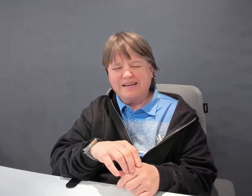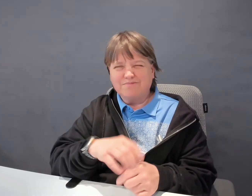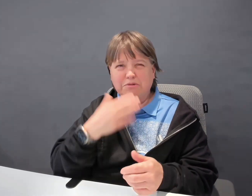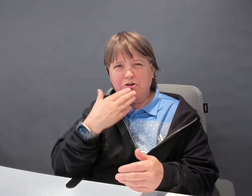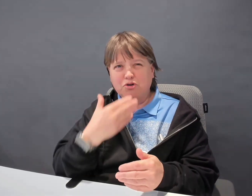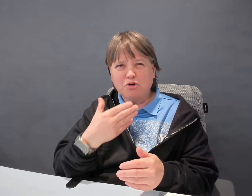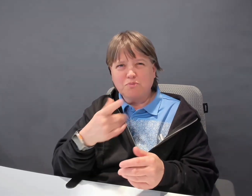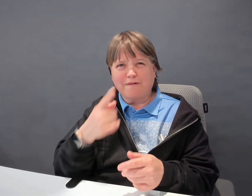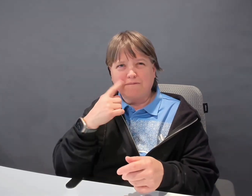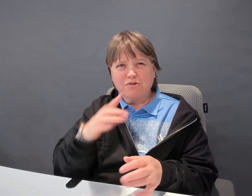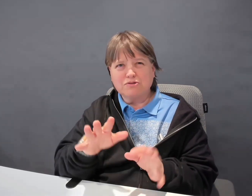into